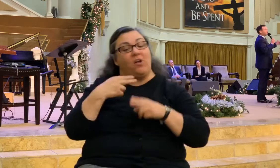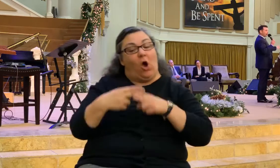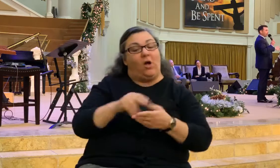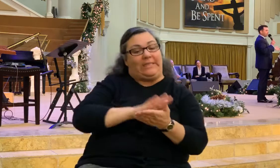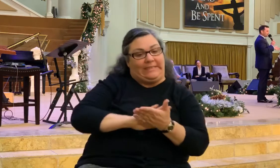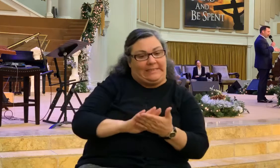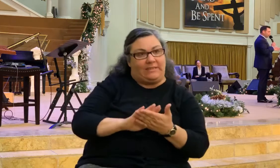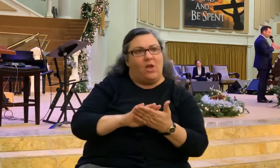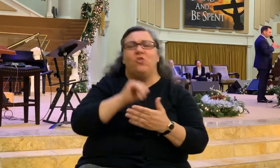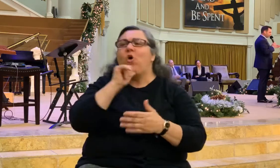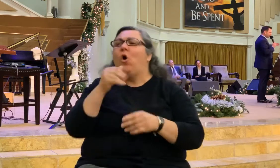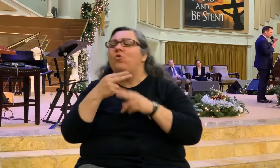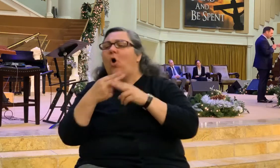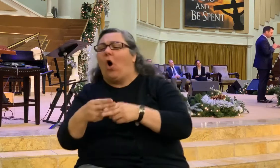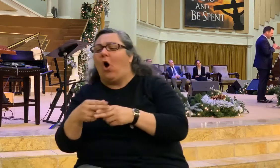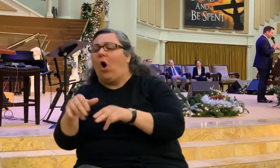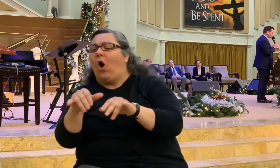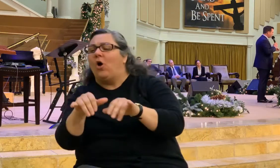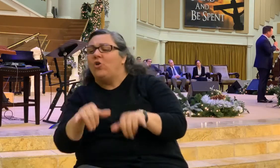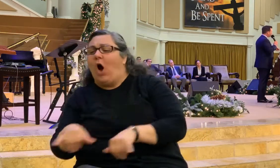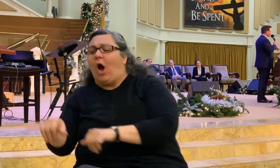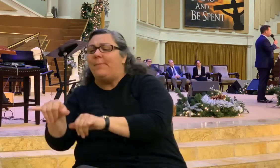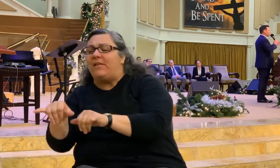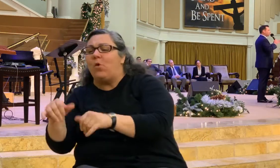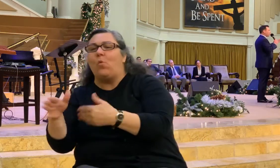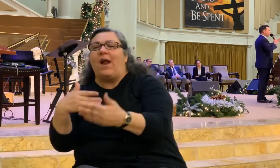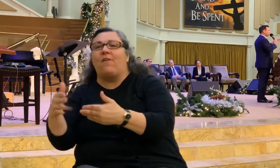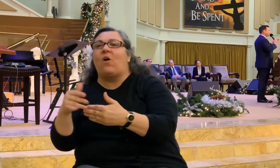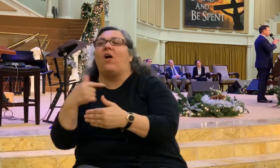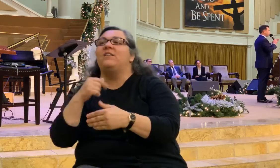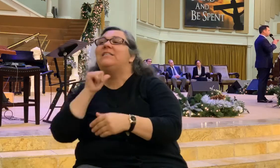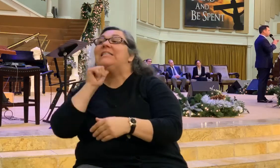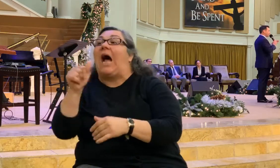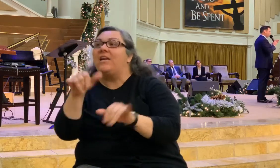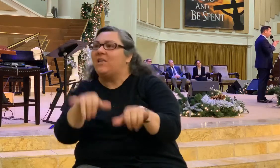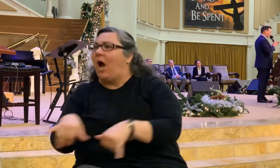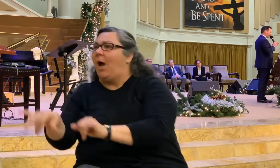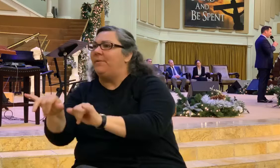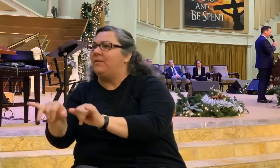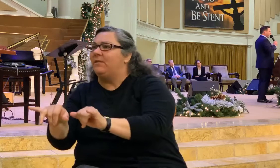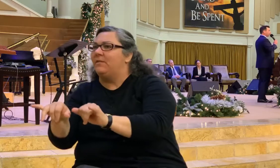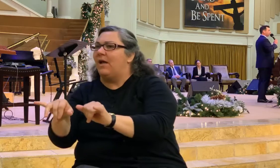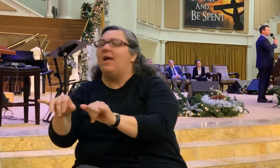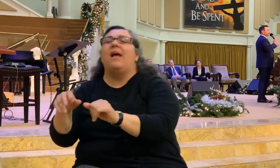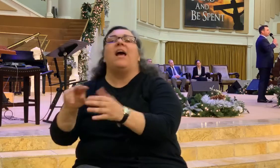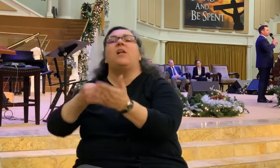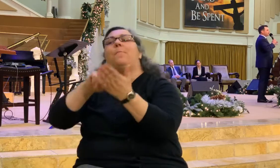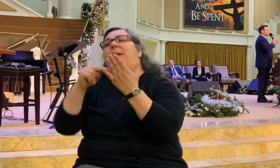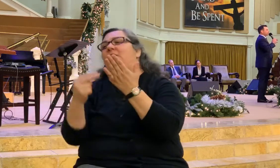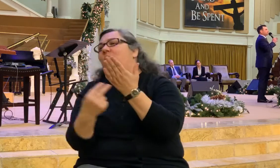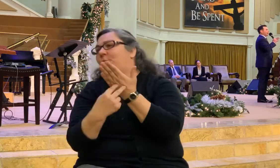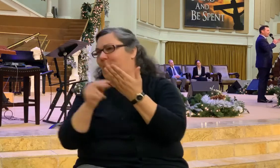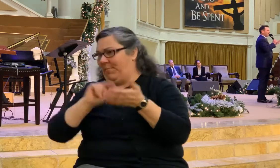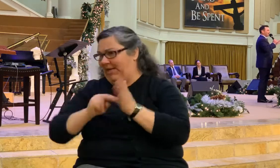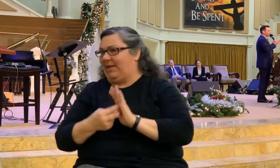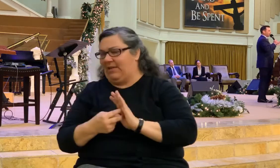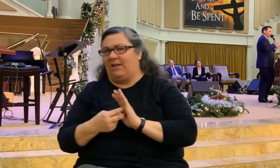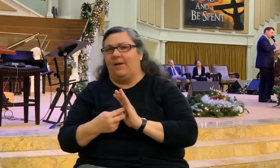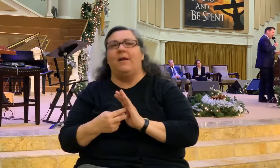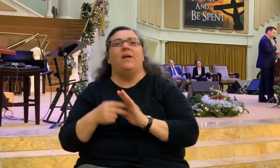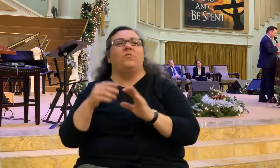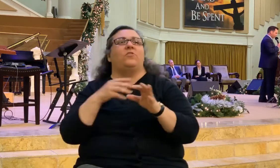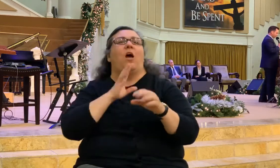call common that which is uncommon." In other words, this is metaphoric concerning an